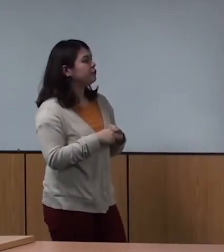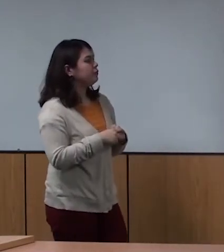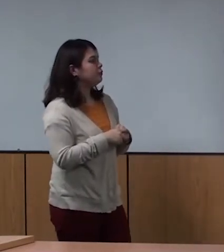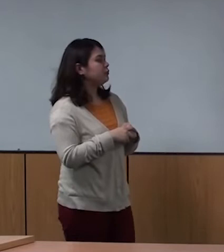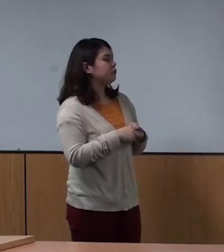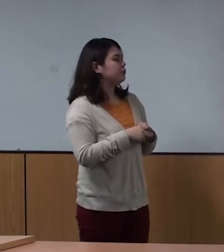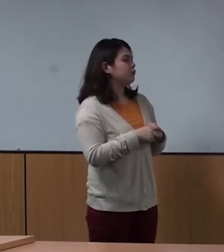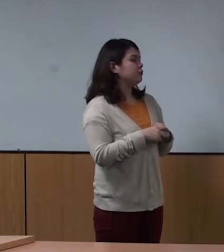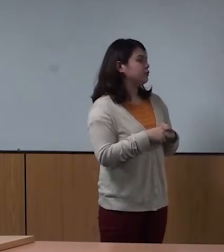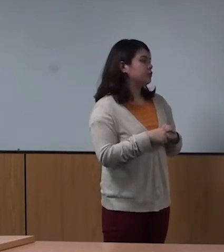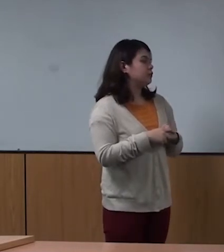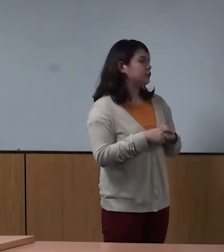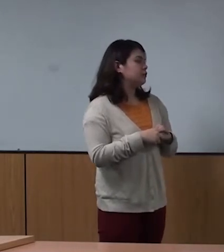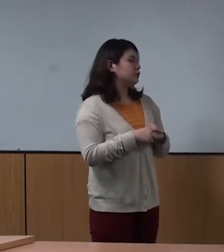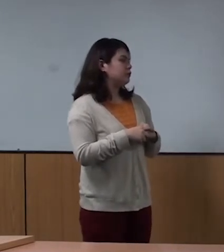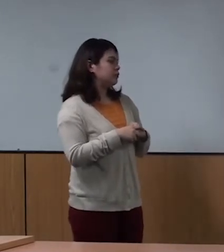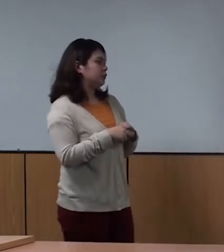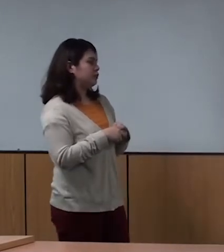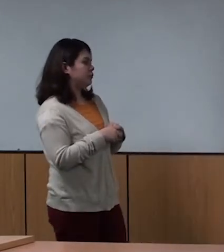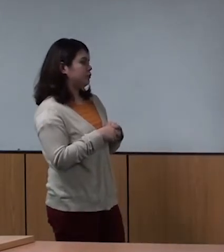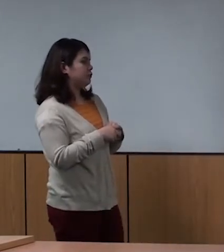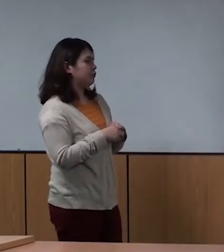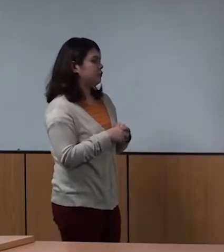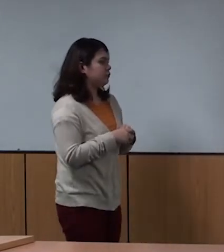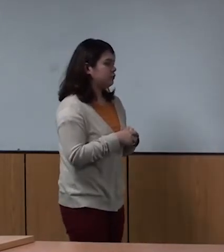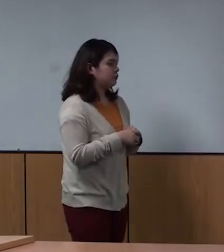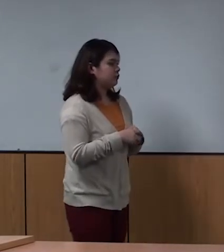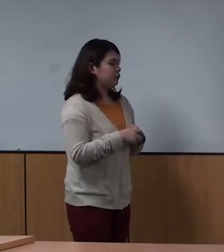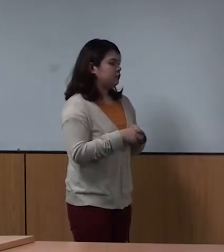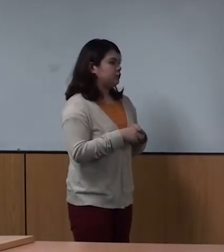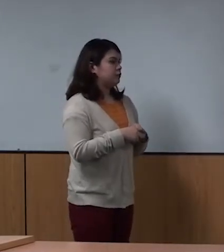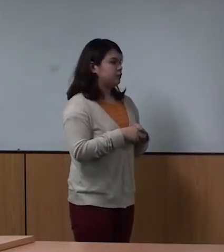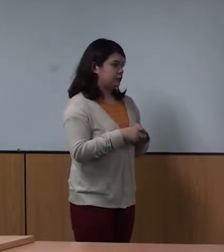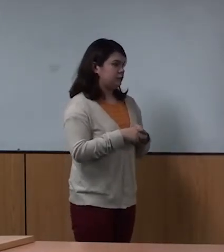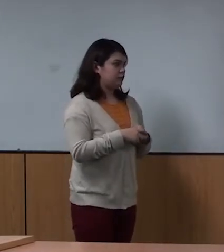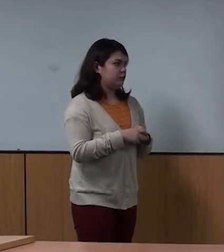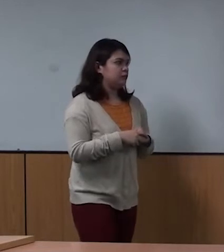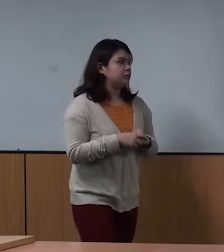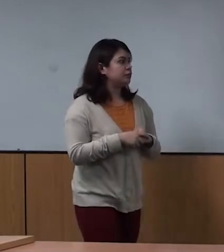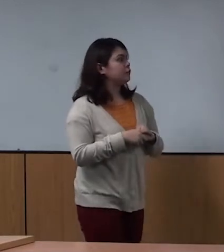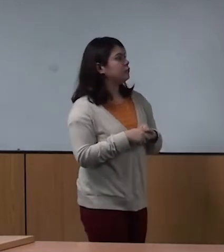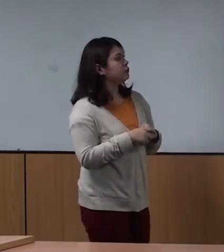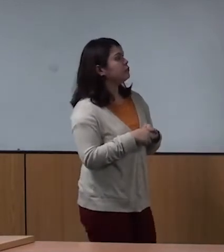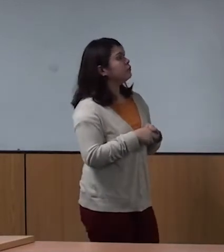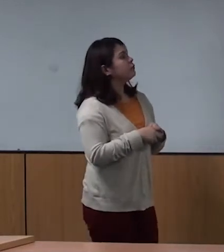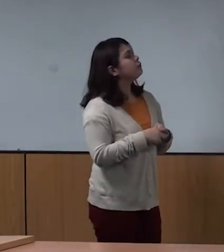learning when unpacking and designing relevant assessments and interpreting results.